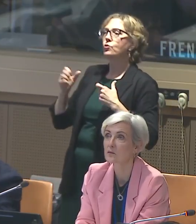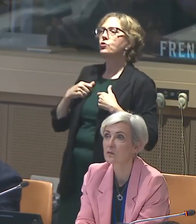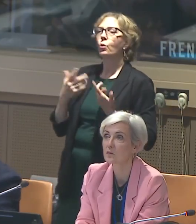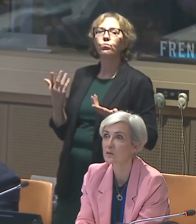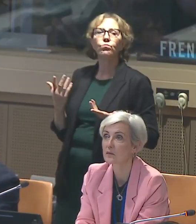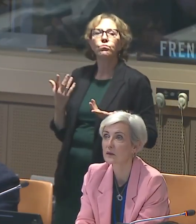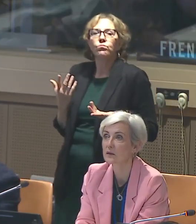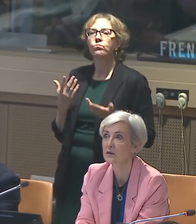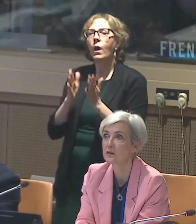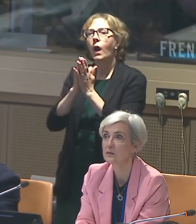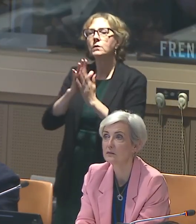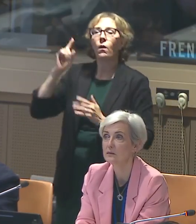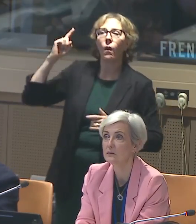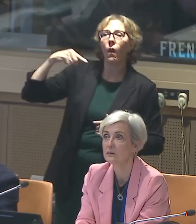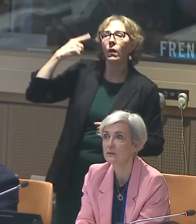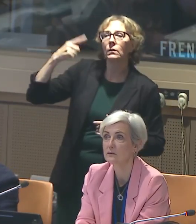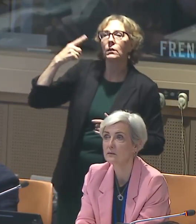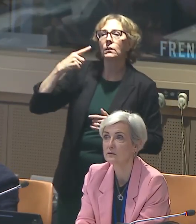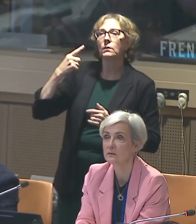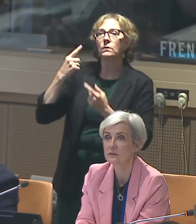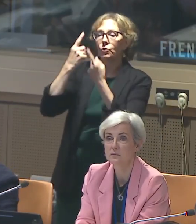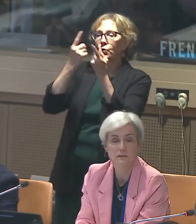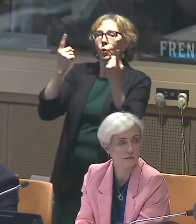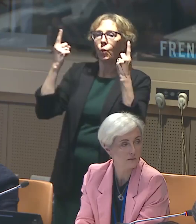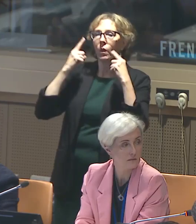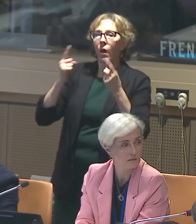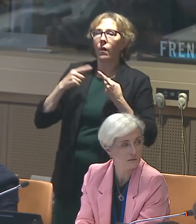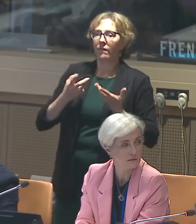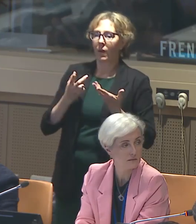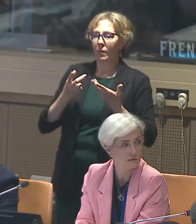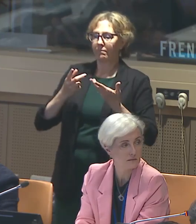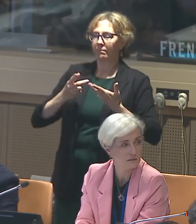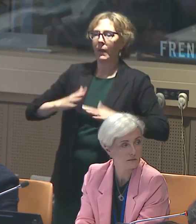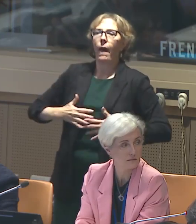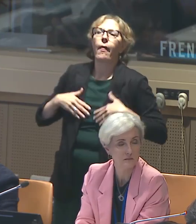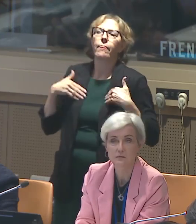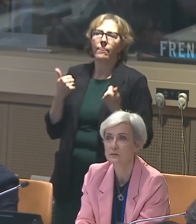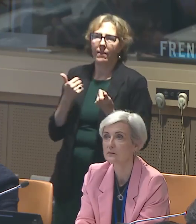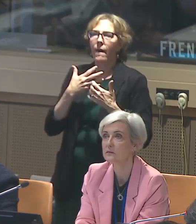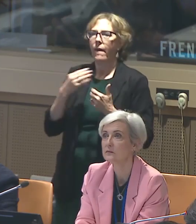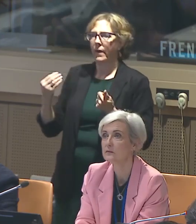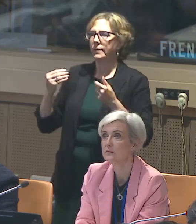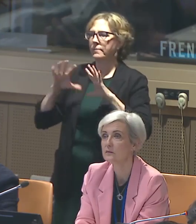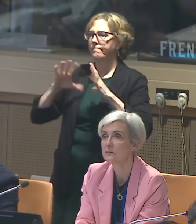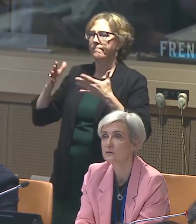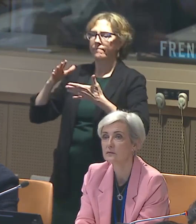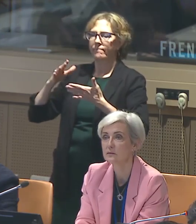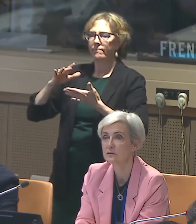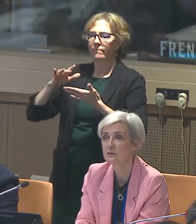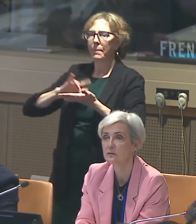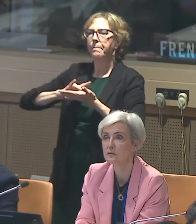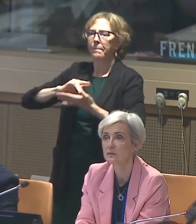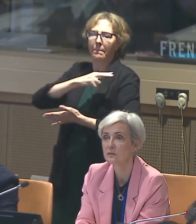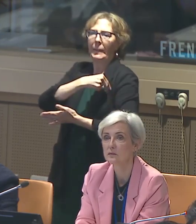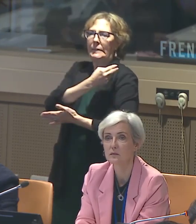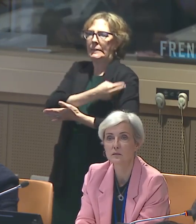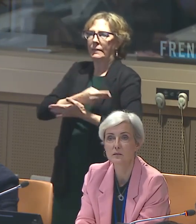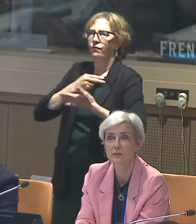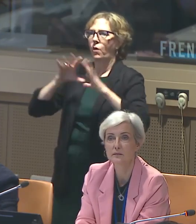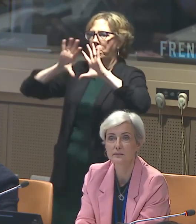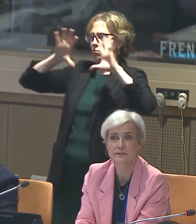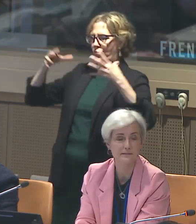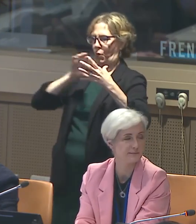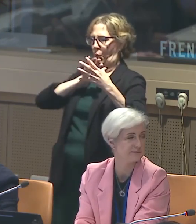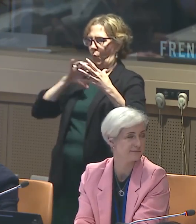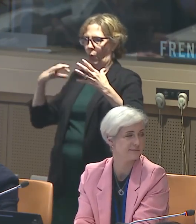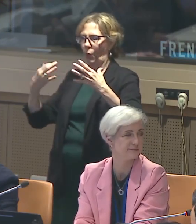Tropical Medicine to basically do a first compendium of such instruments. And I would like to ask Sarah Rontenberg, who is